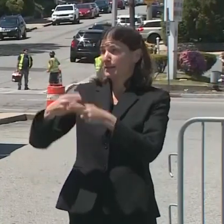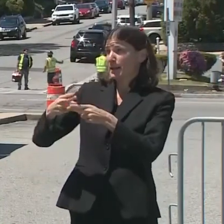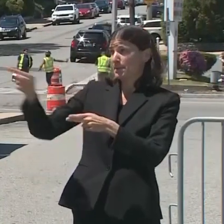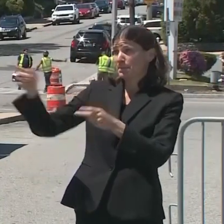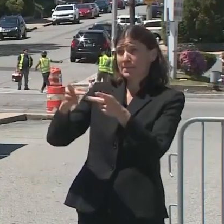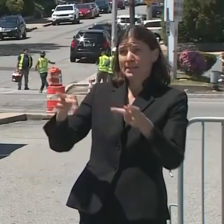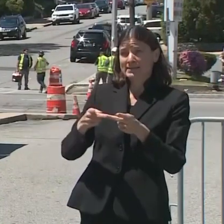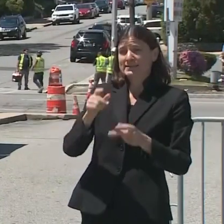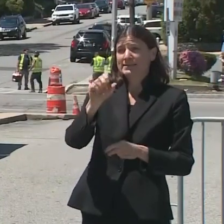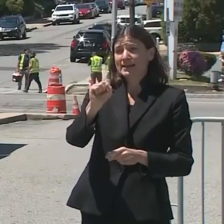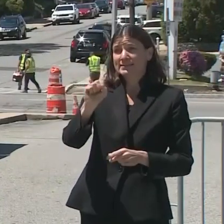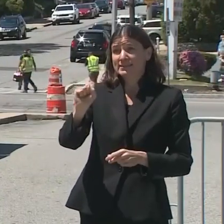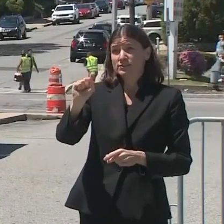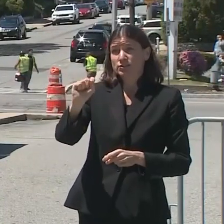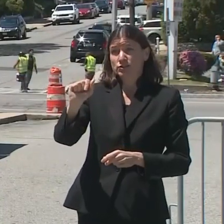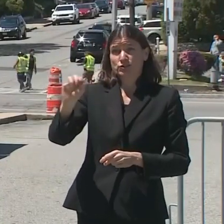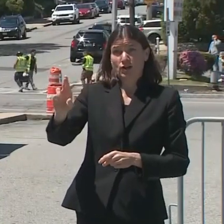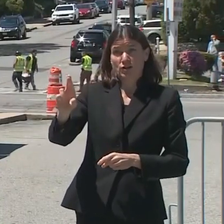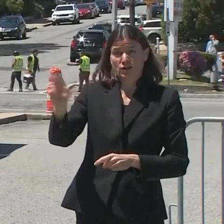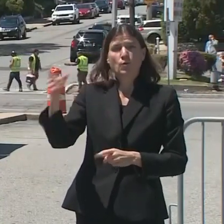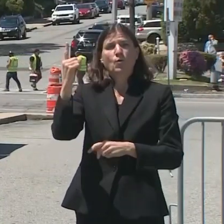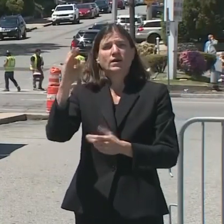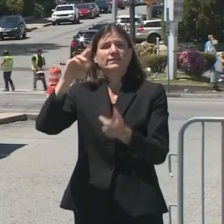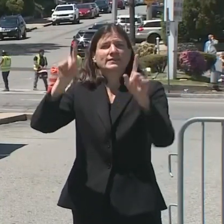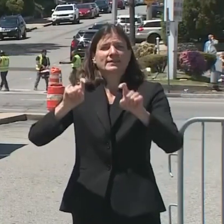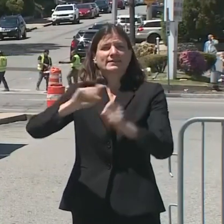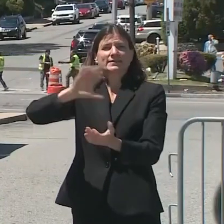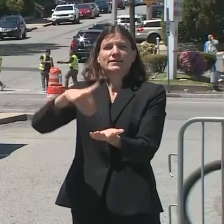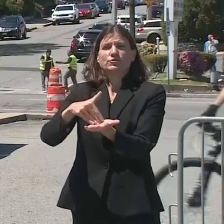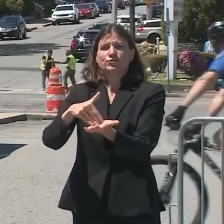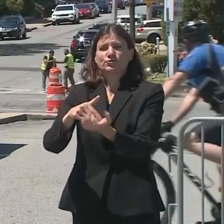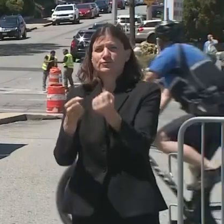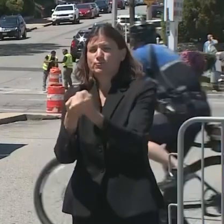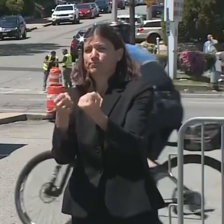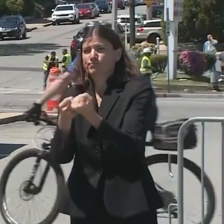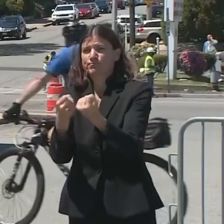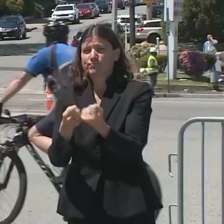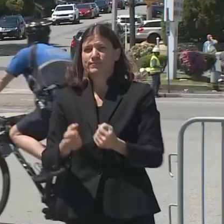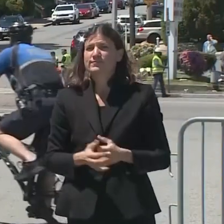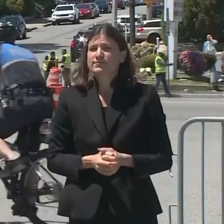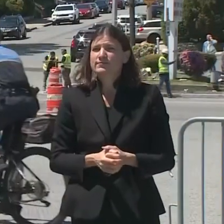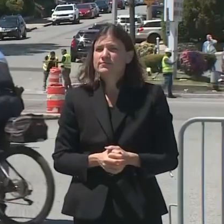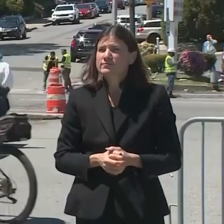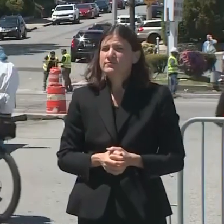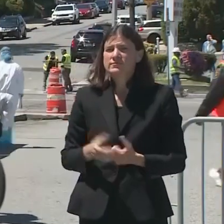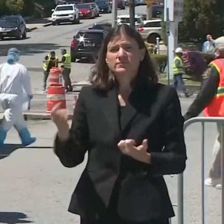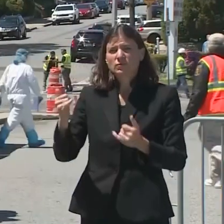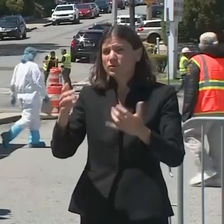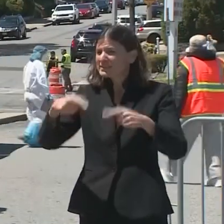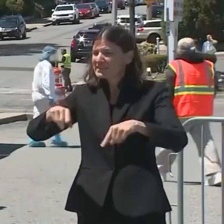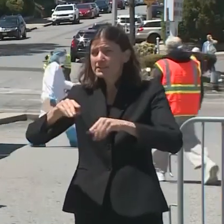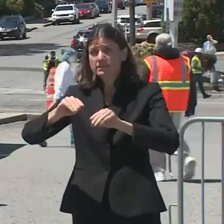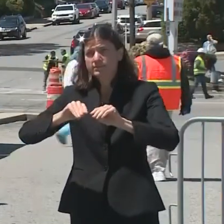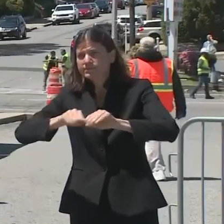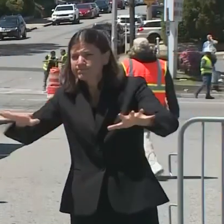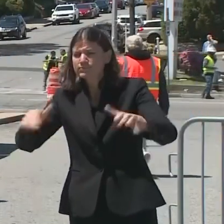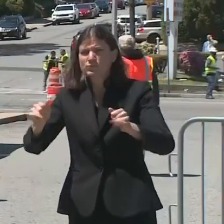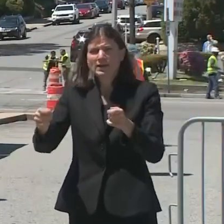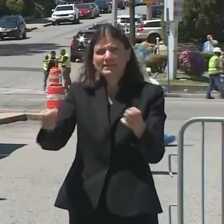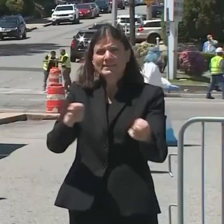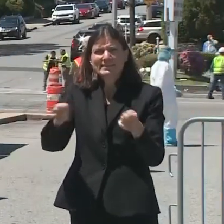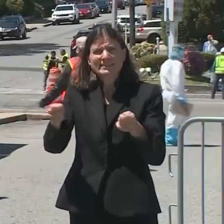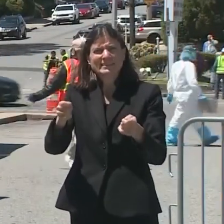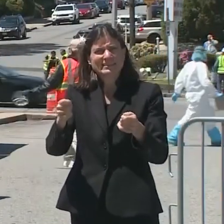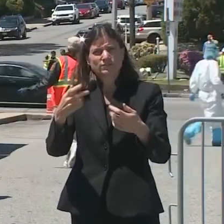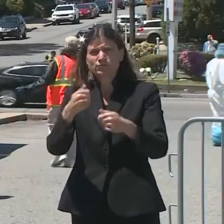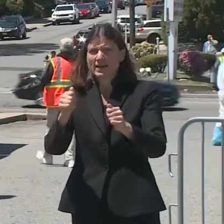Testing remains obviously a critically important pillar in our battle against COVID-19, both now and into the future, especially as we begin